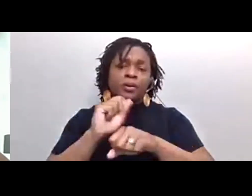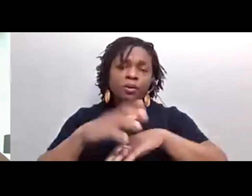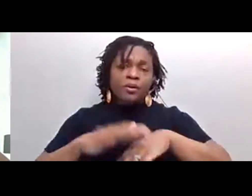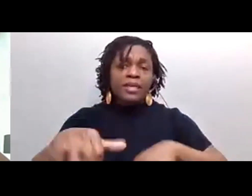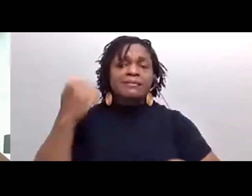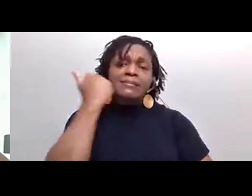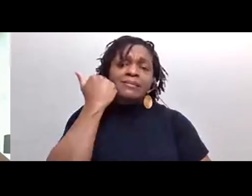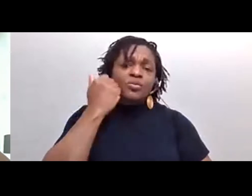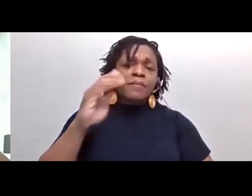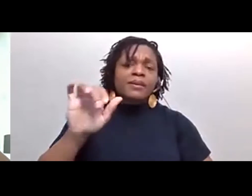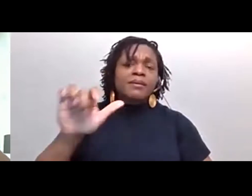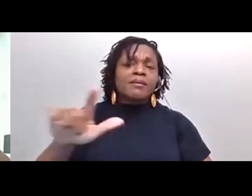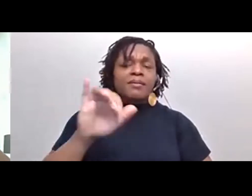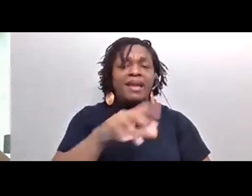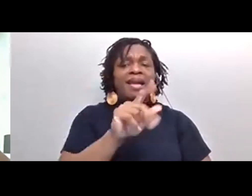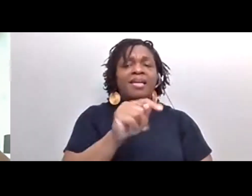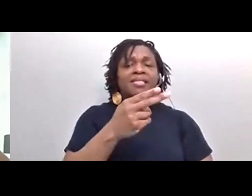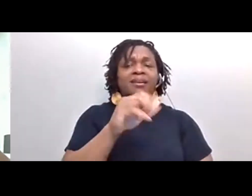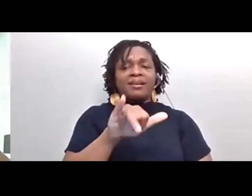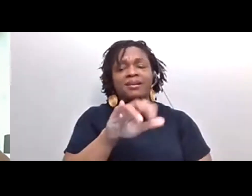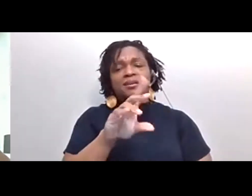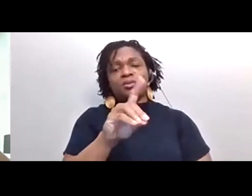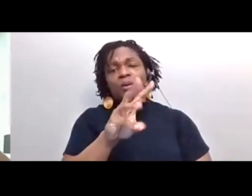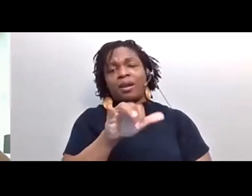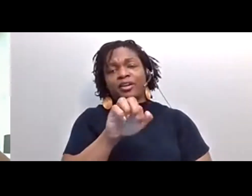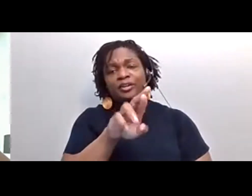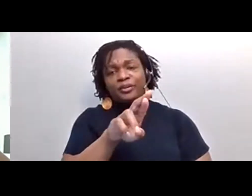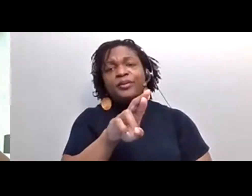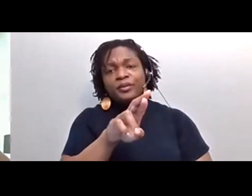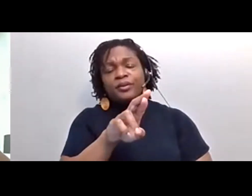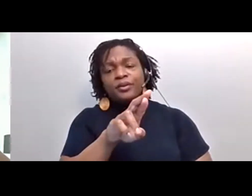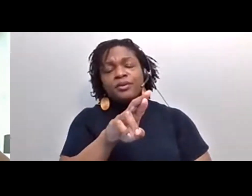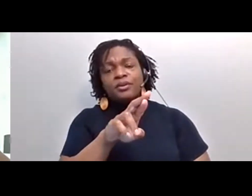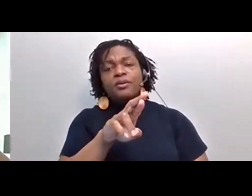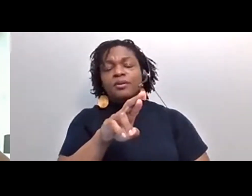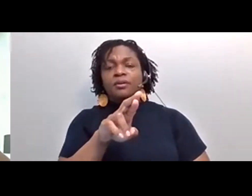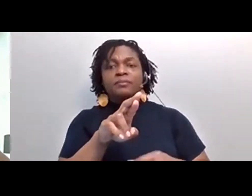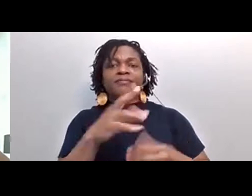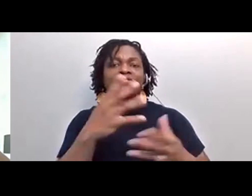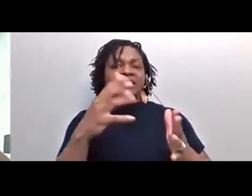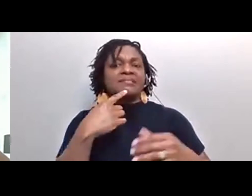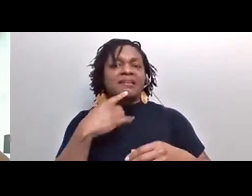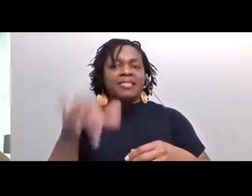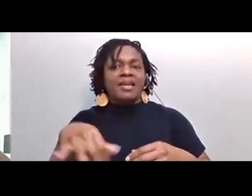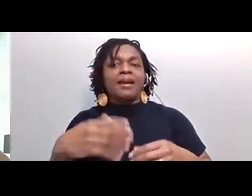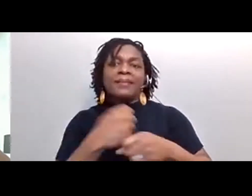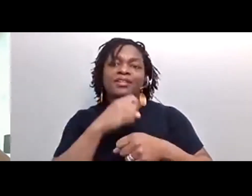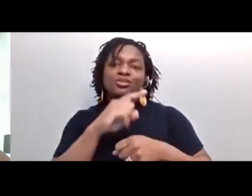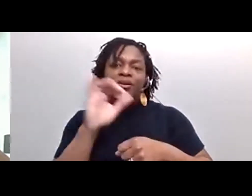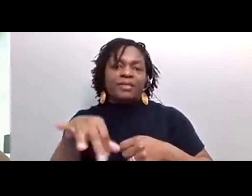Kathy Dwyer noted that we're going to have to ask for that appropriation each year and be sure that it's annualized in the